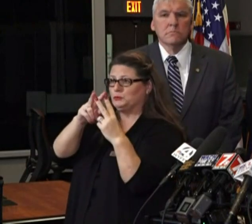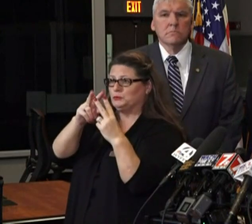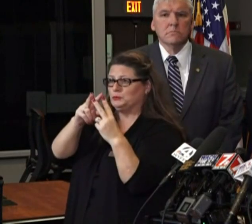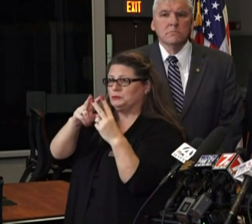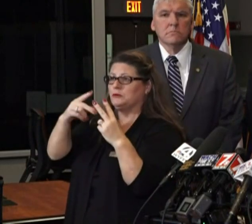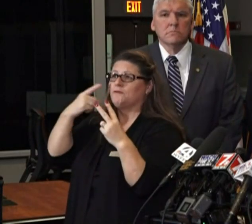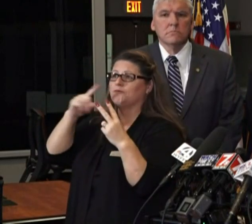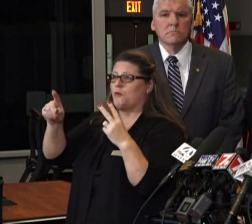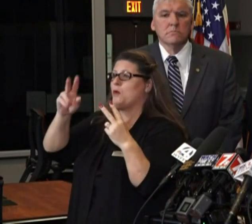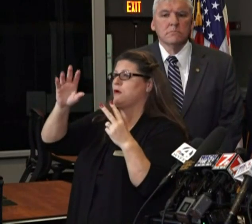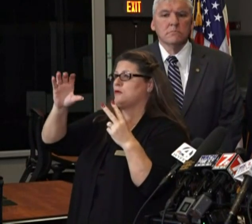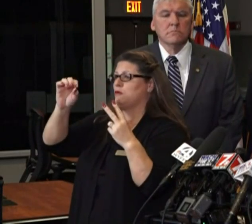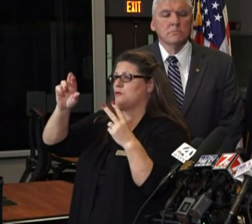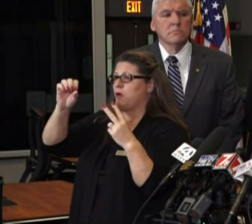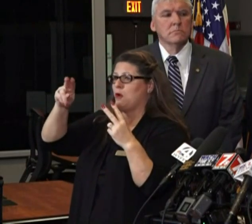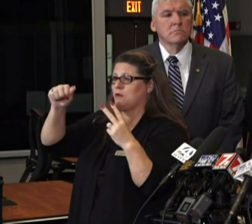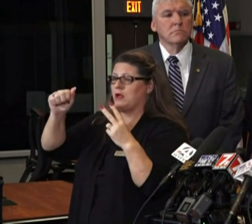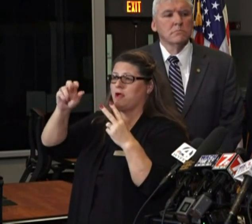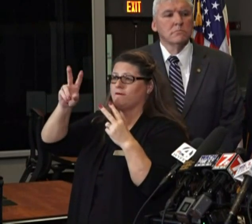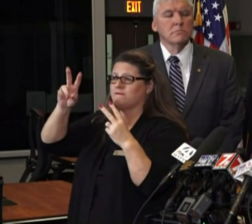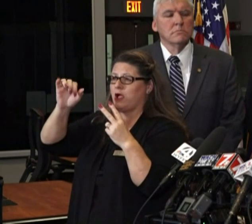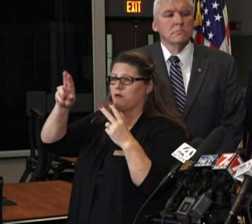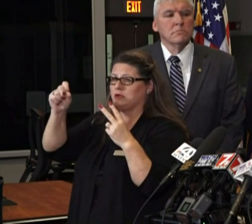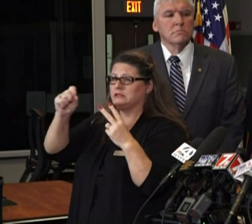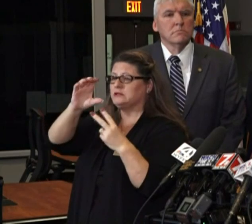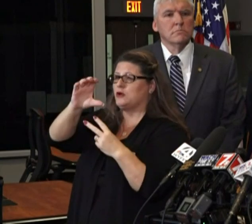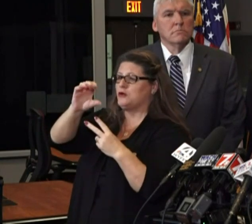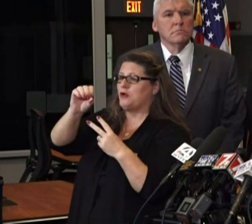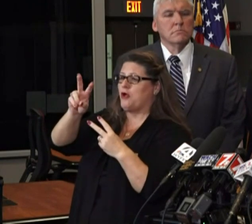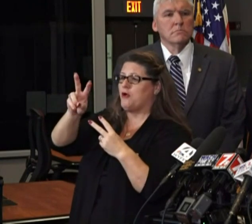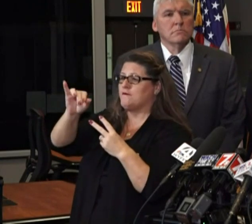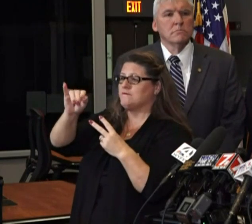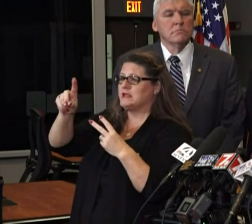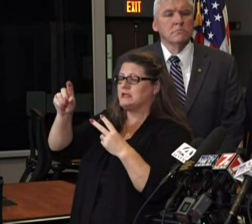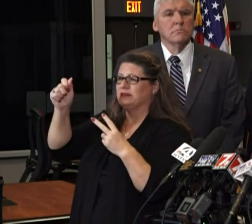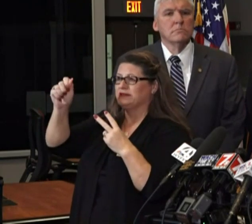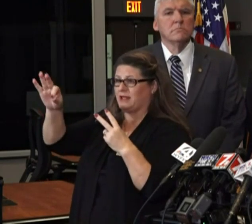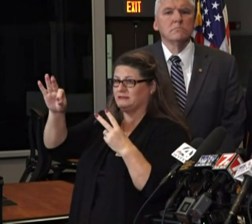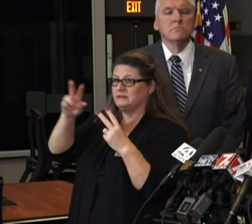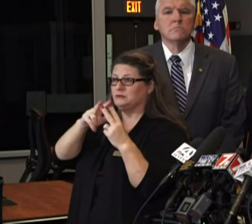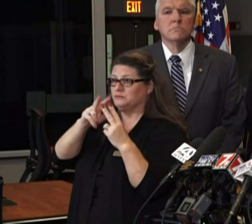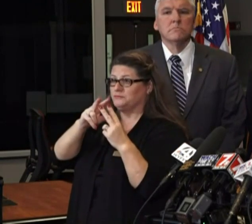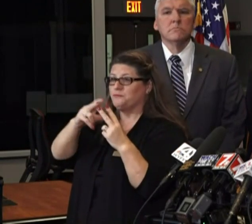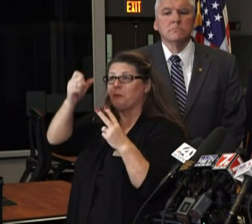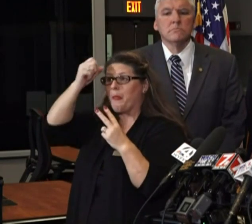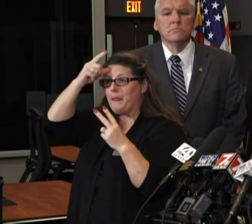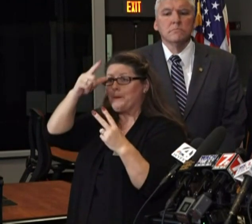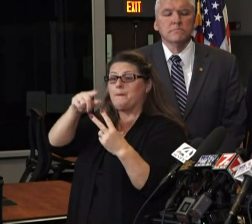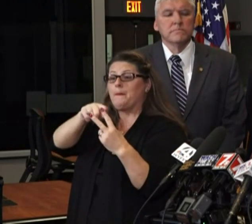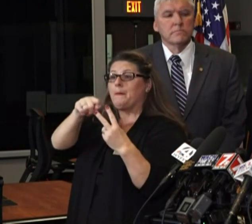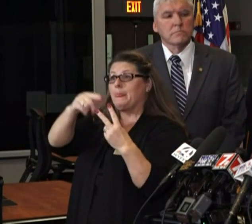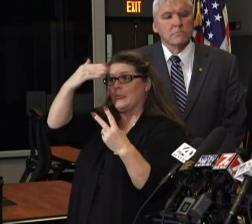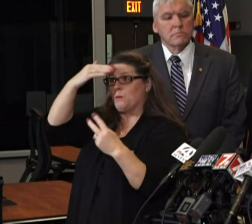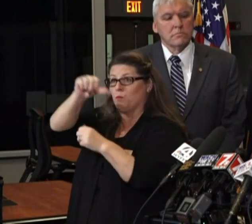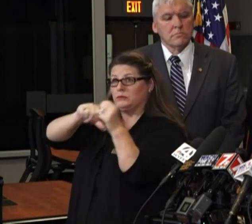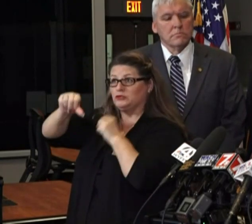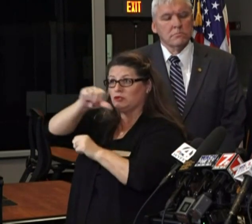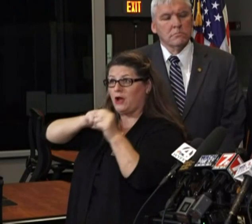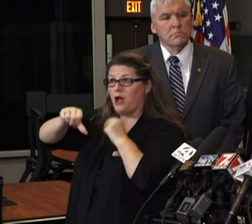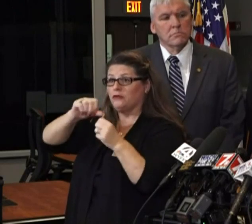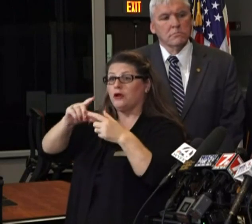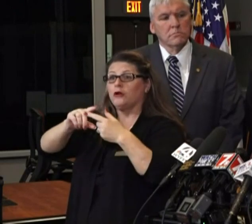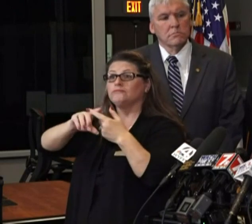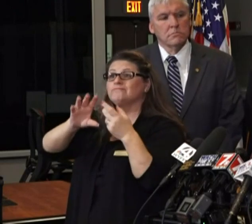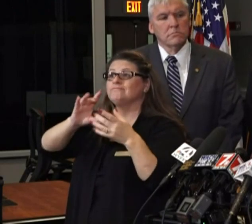novel coronavirus, COVID-19. It's important to note that the two cases are unrelated. As